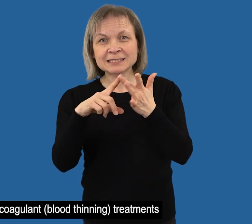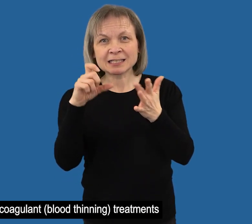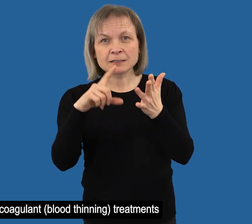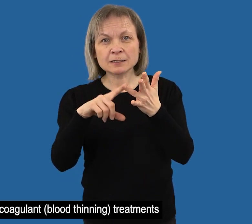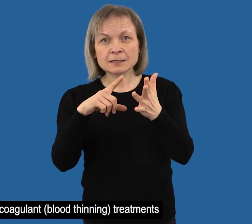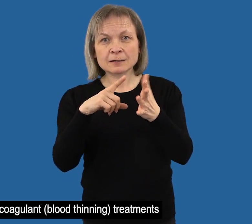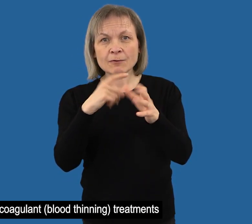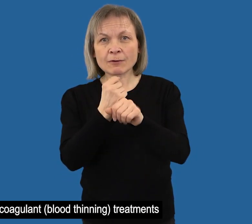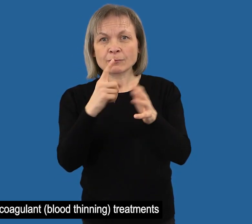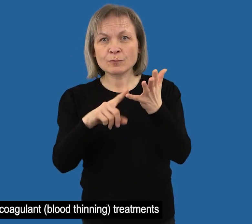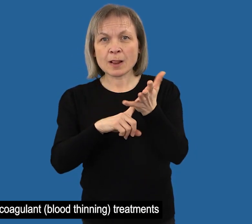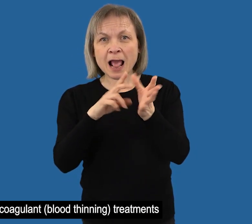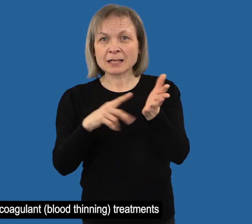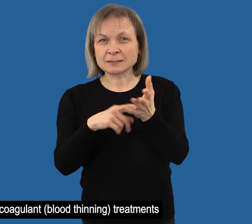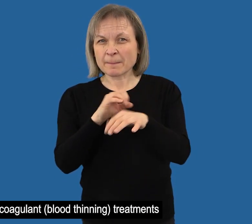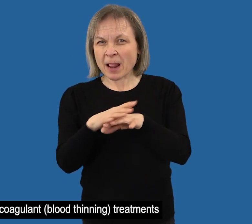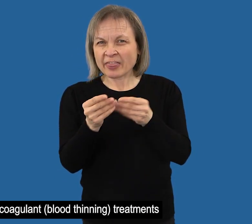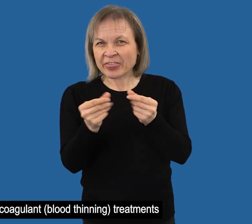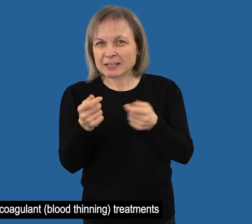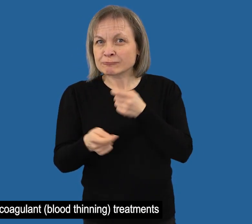Are on anticoagulant, blood-thinning treatments.